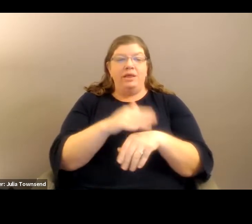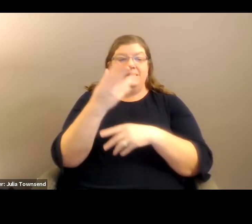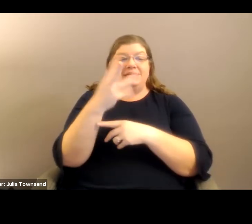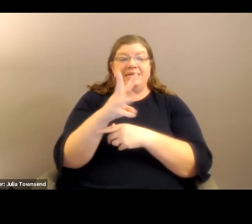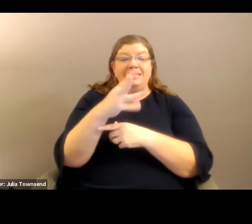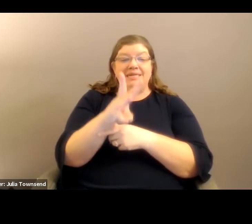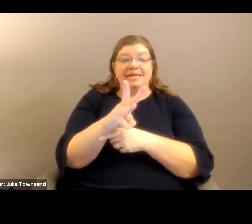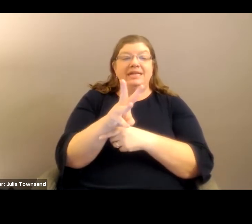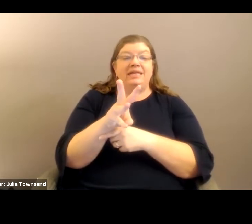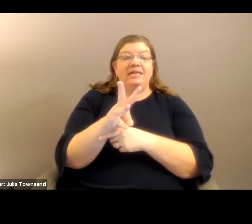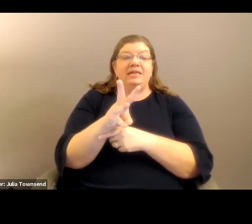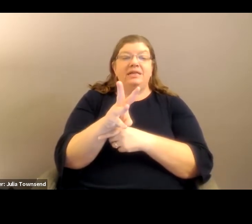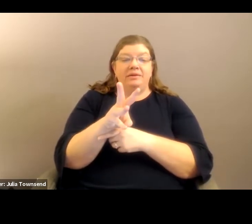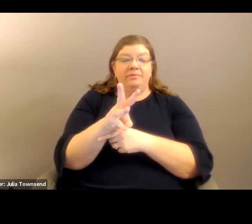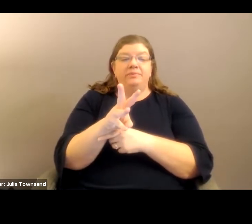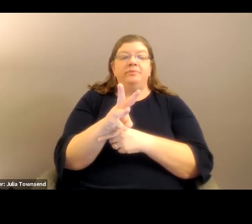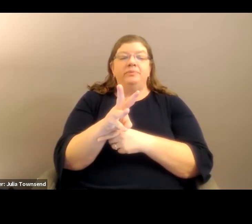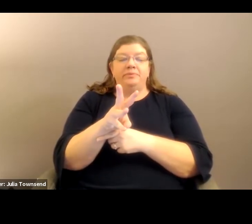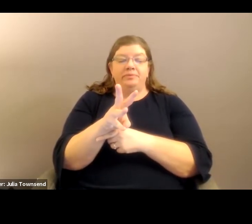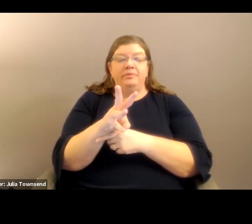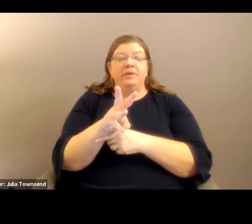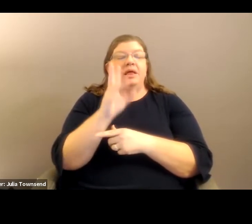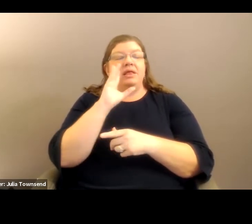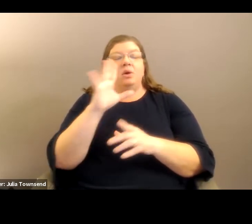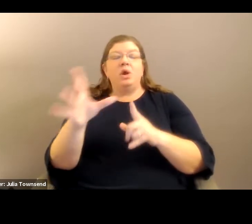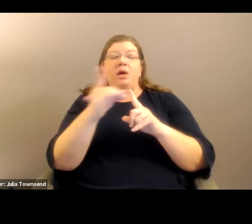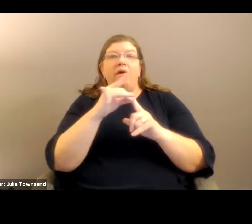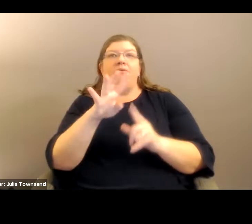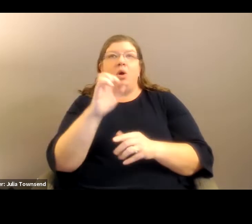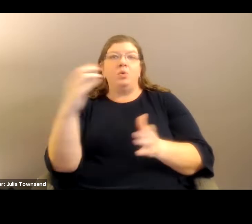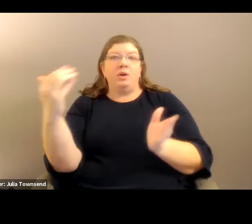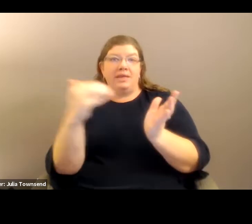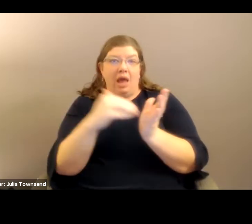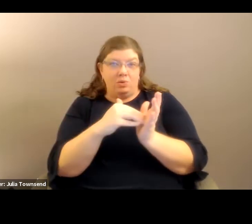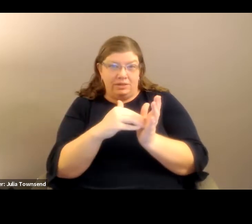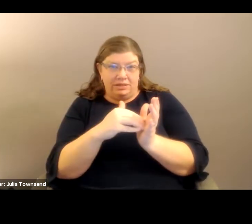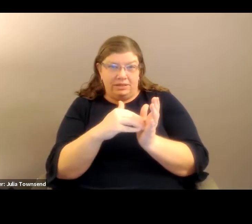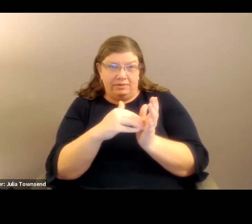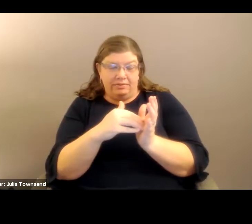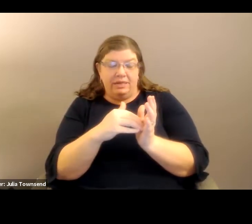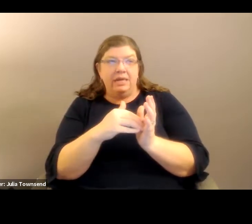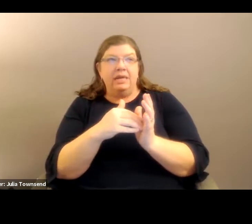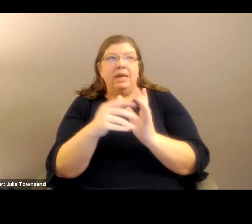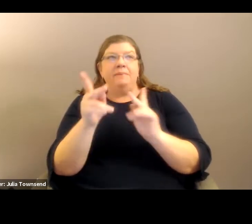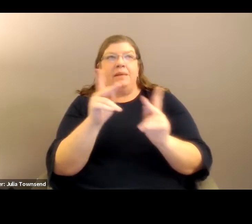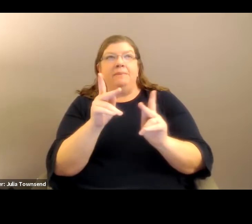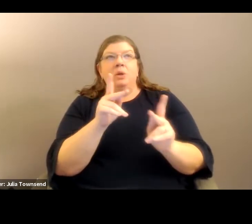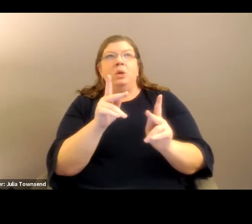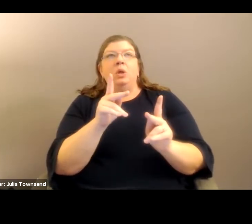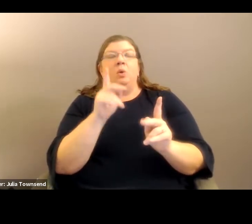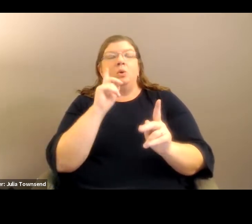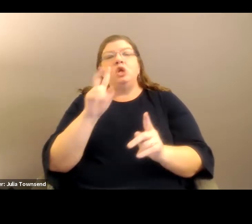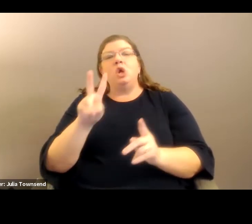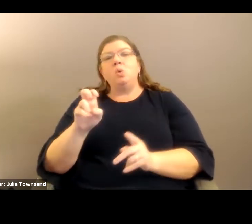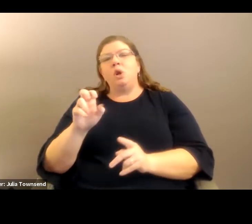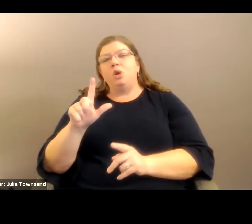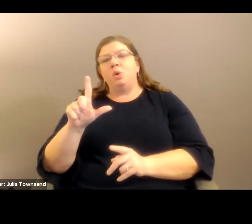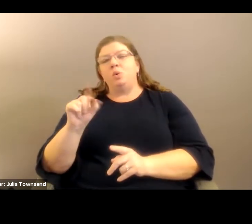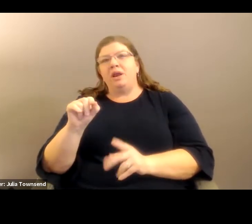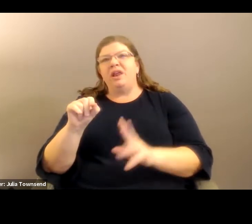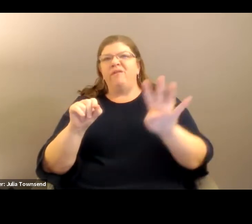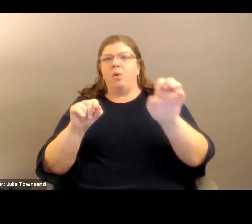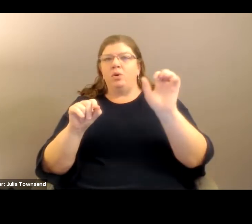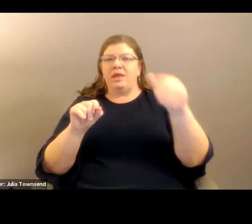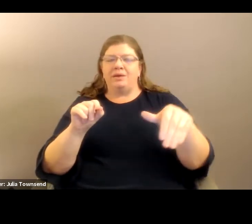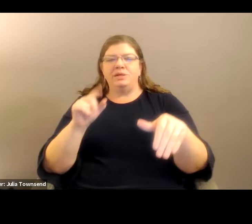16th. Our case was at, the case rate for 100,000 people, it was at 228,